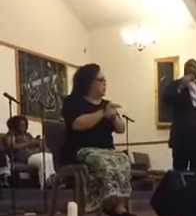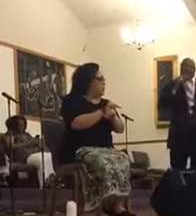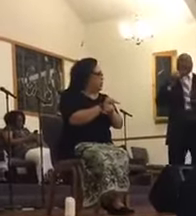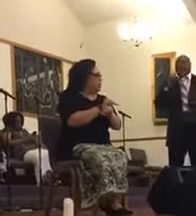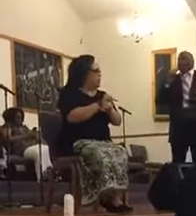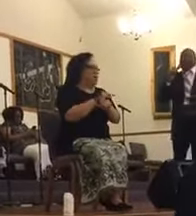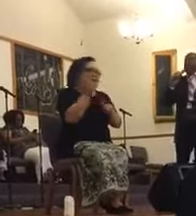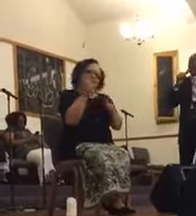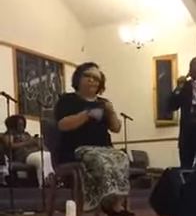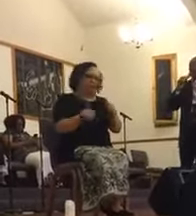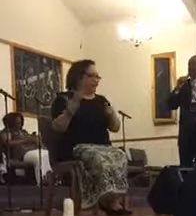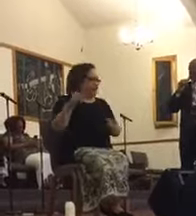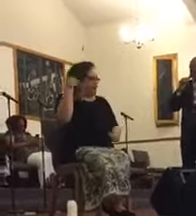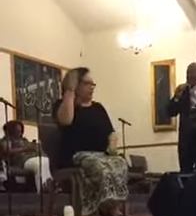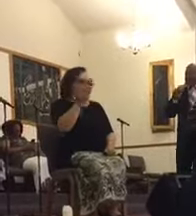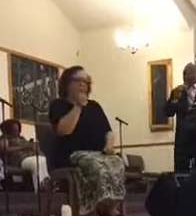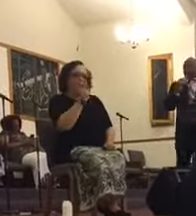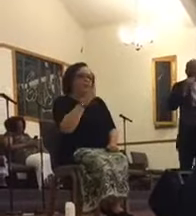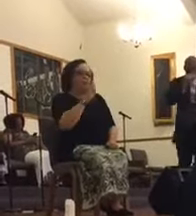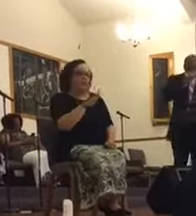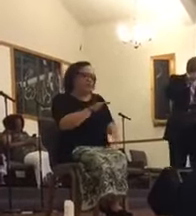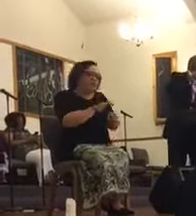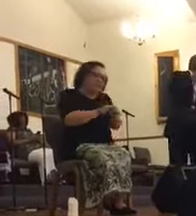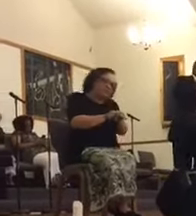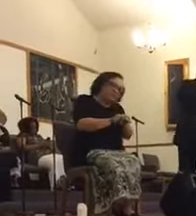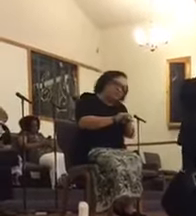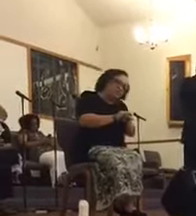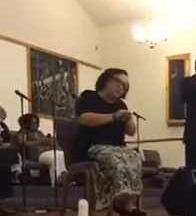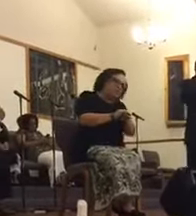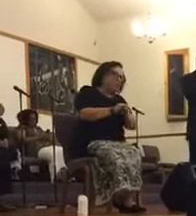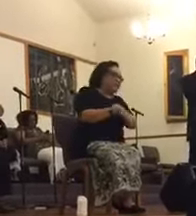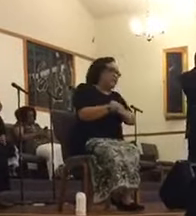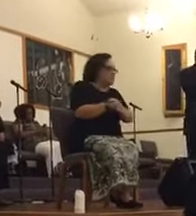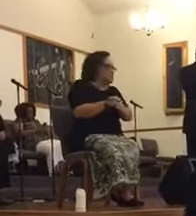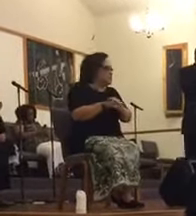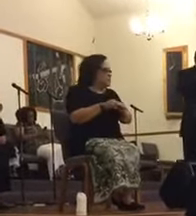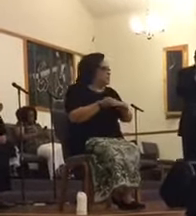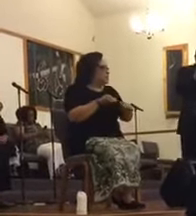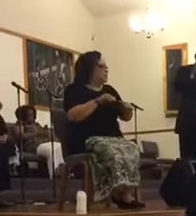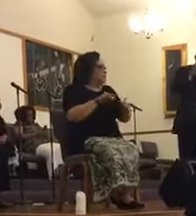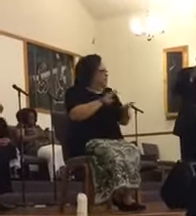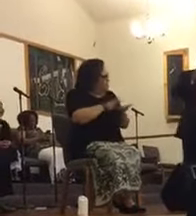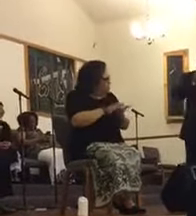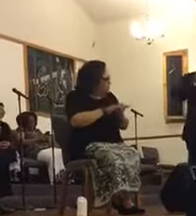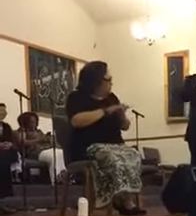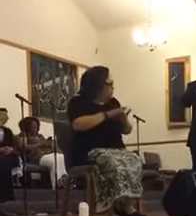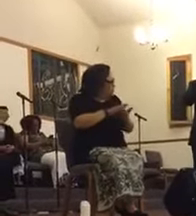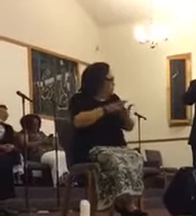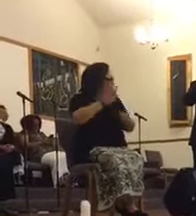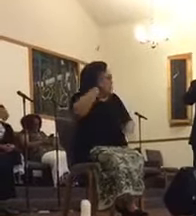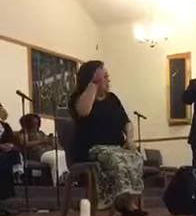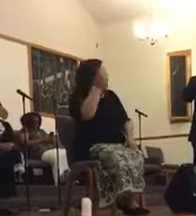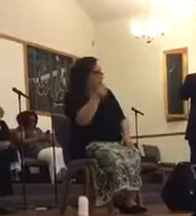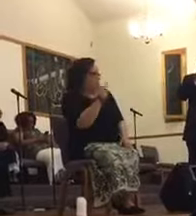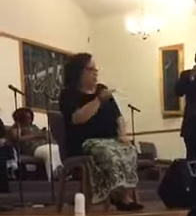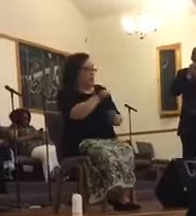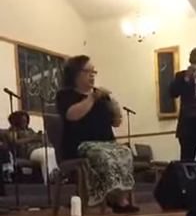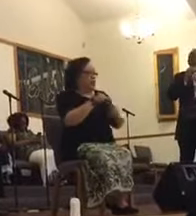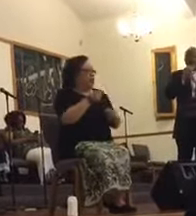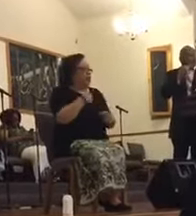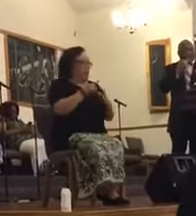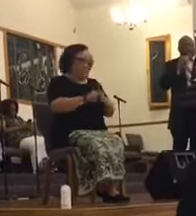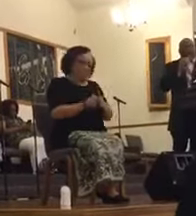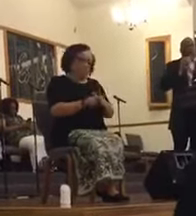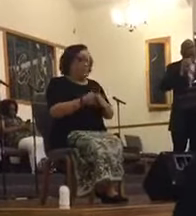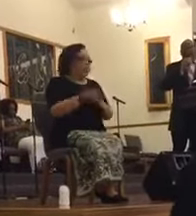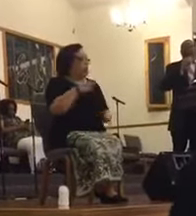everything is not going to be smooth sailing. Yes, Paul says when I started the journey, when I was on my sail